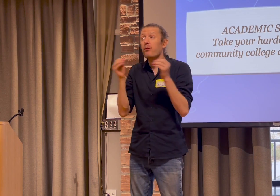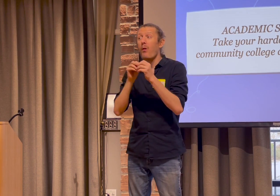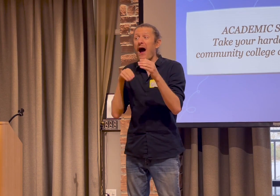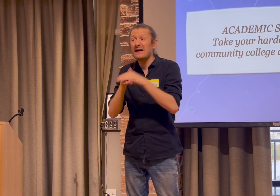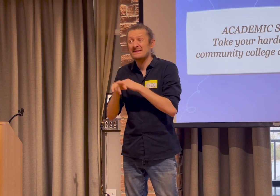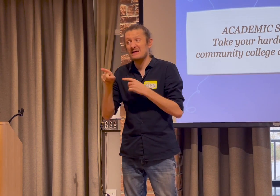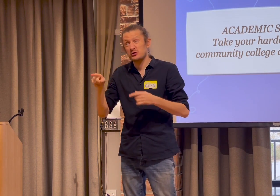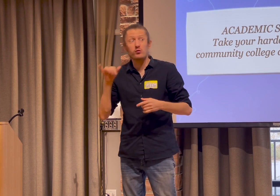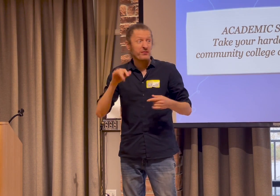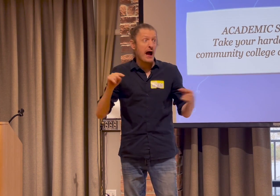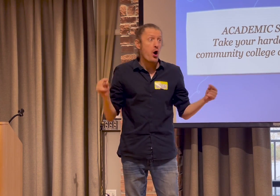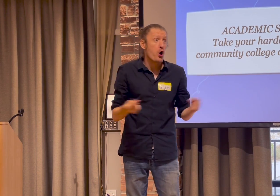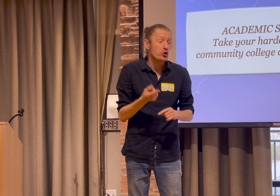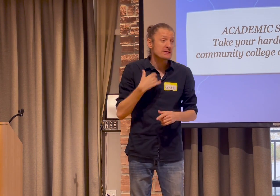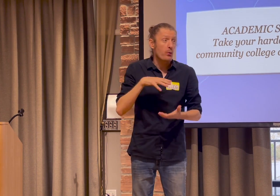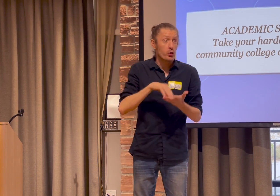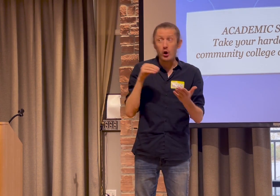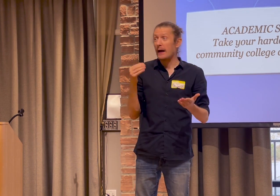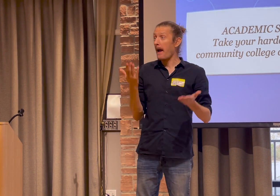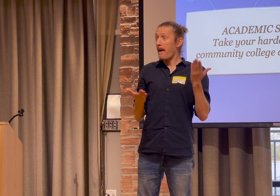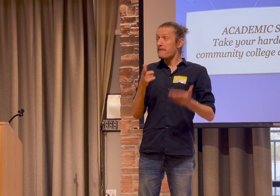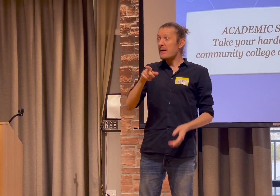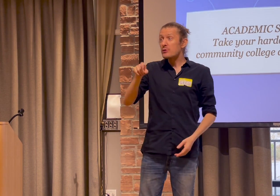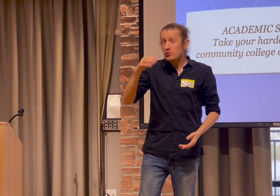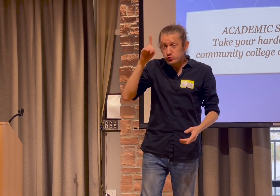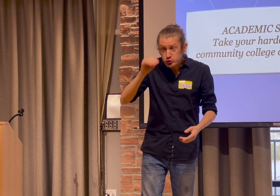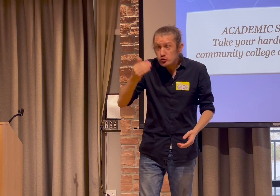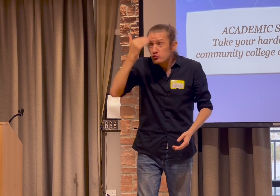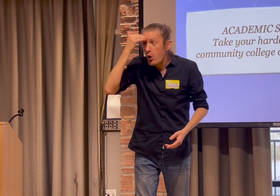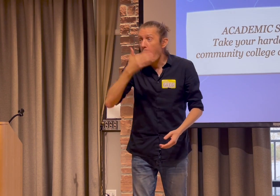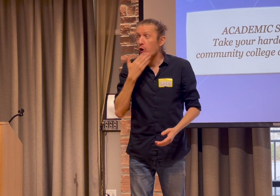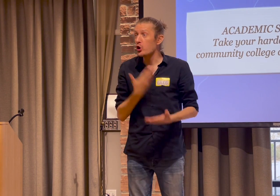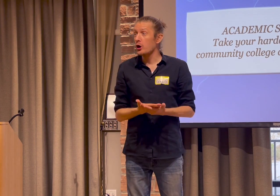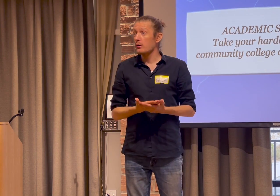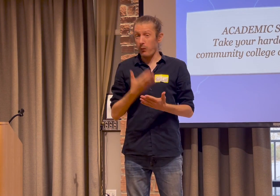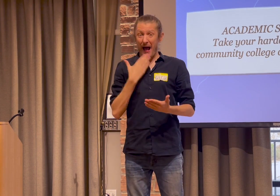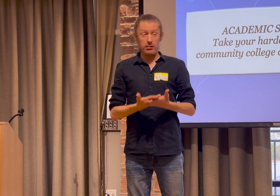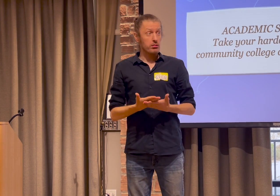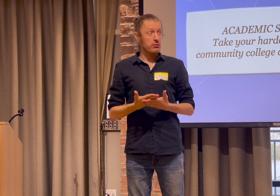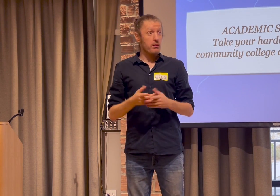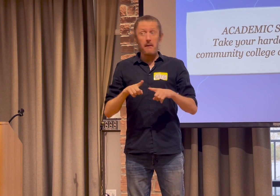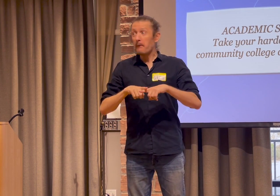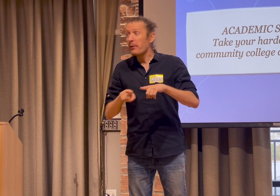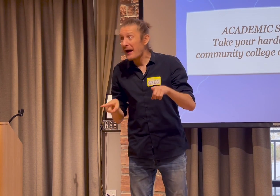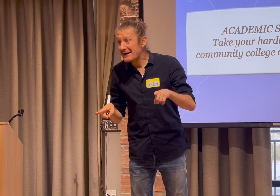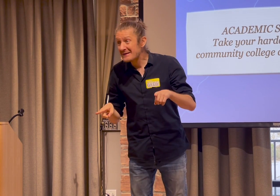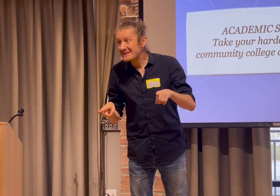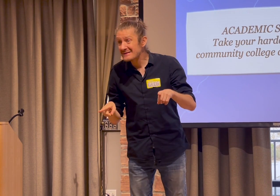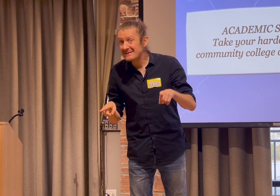15% will get a B. You are competing with people who have more access than you, and that might hurt your